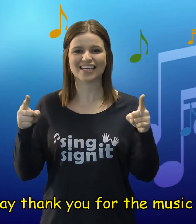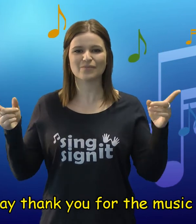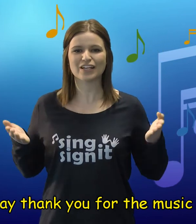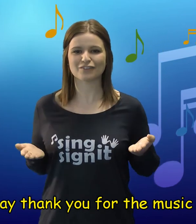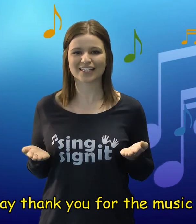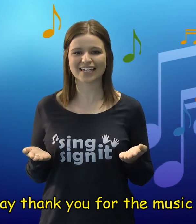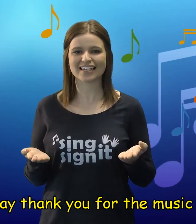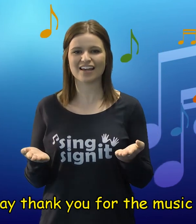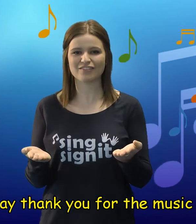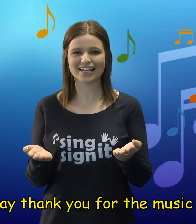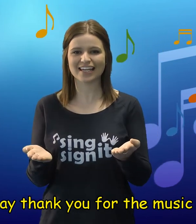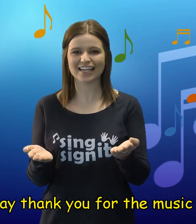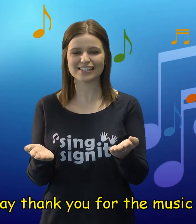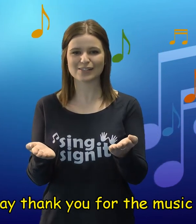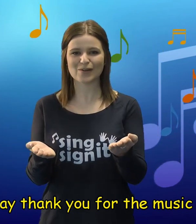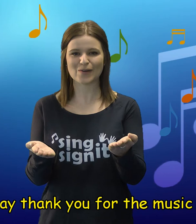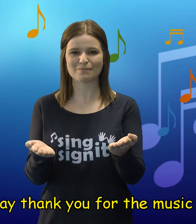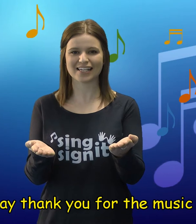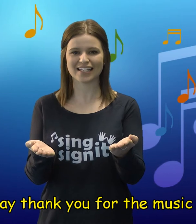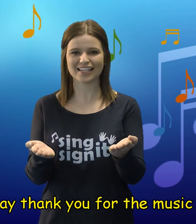for giving it to me.